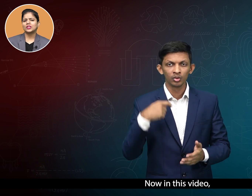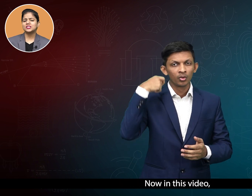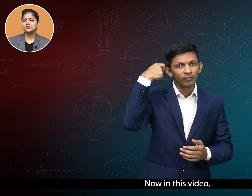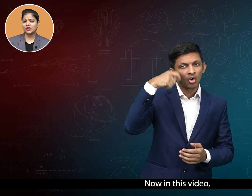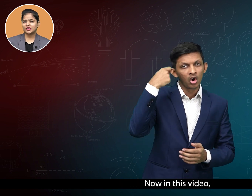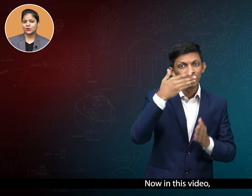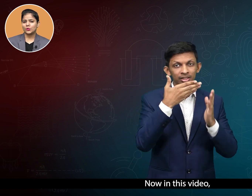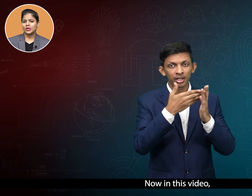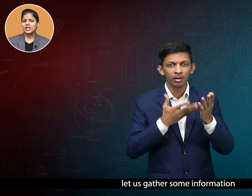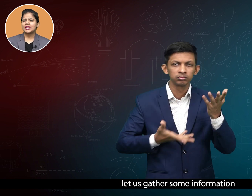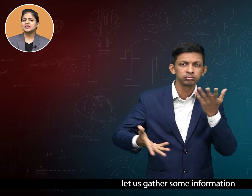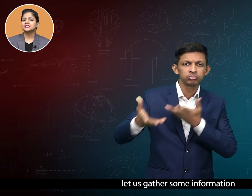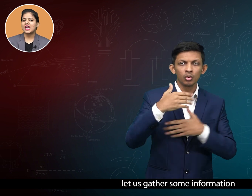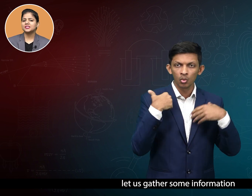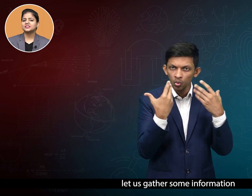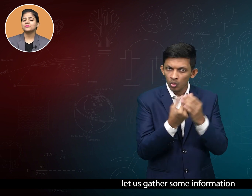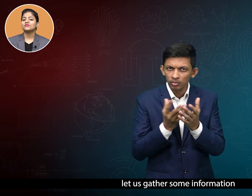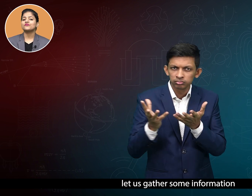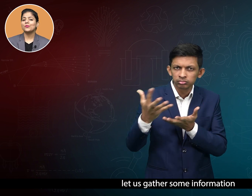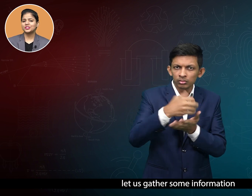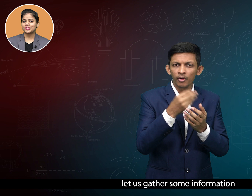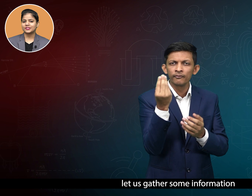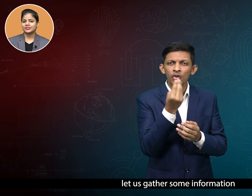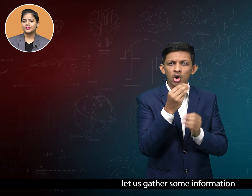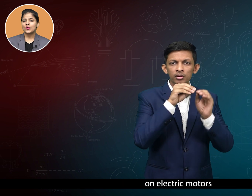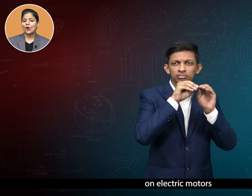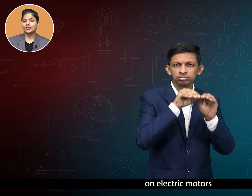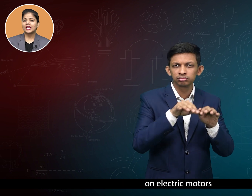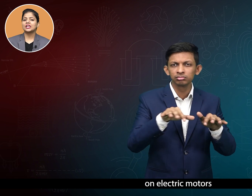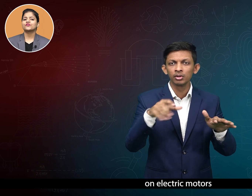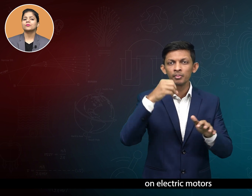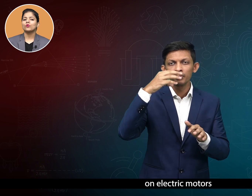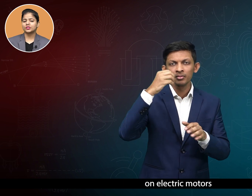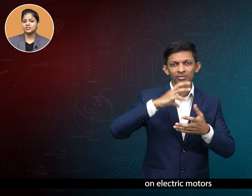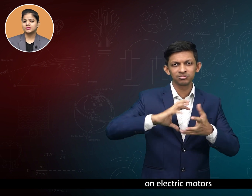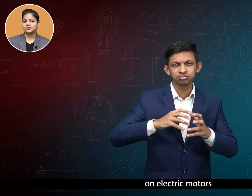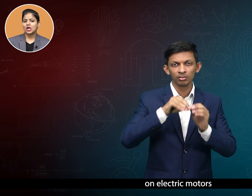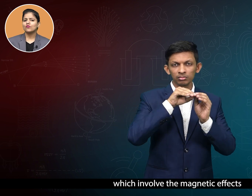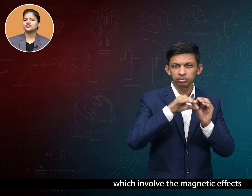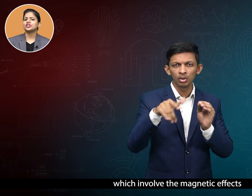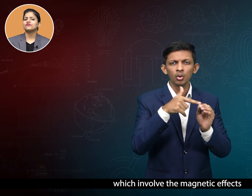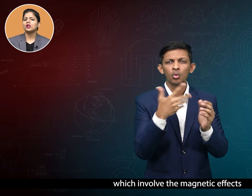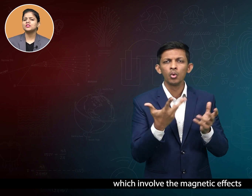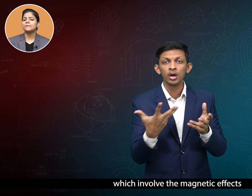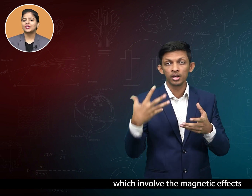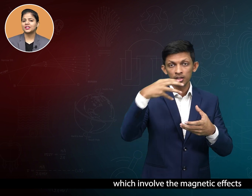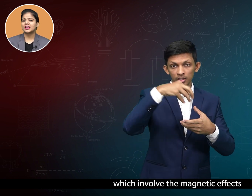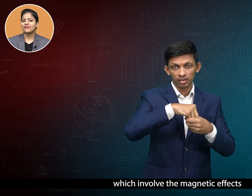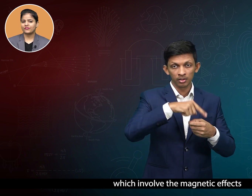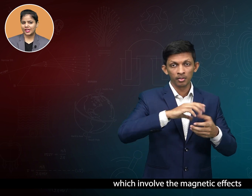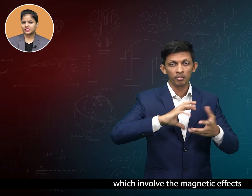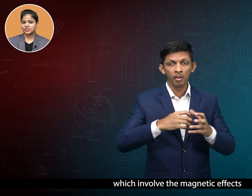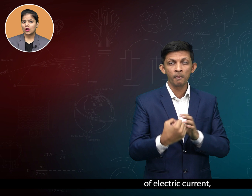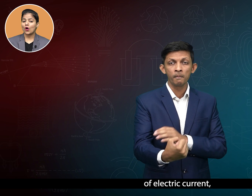Now, in this video, let us gather some information on electric motors, which involve the